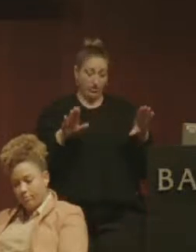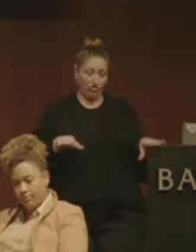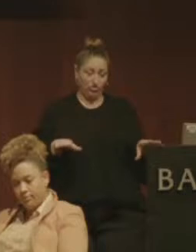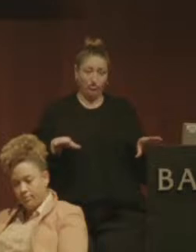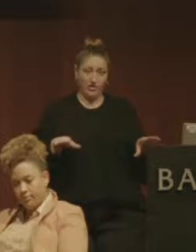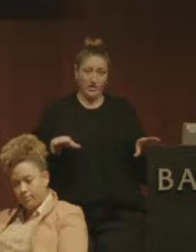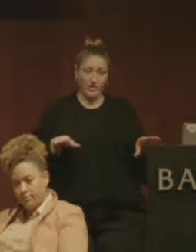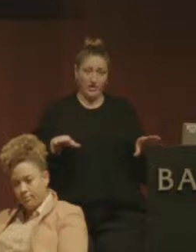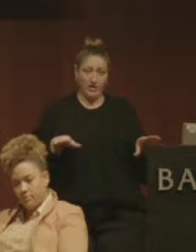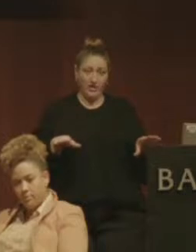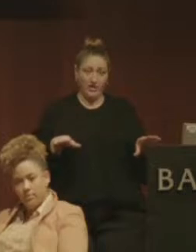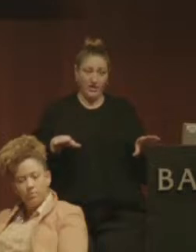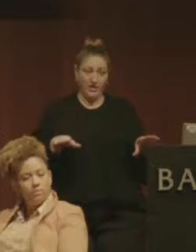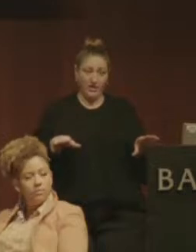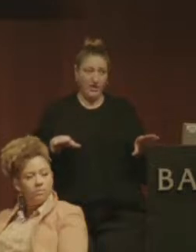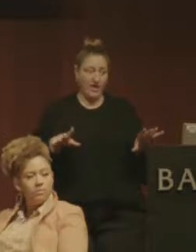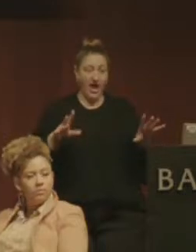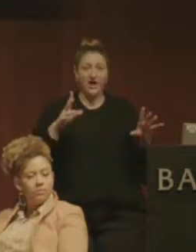While children draped